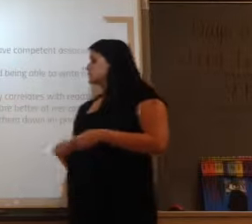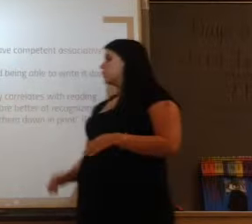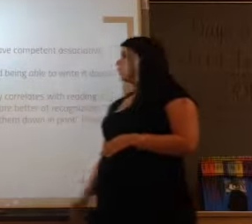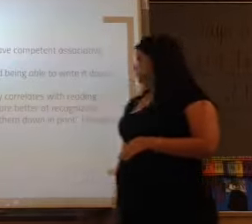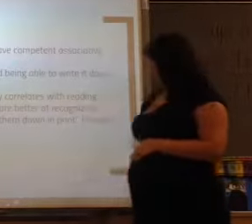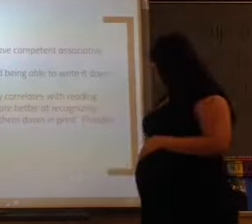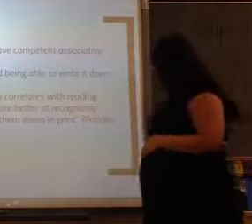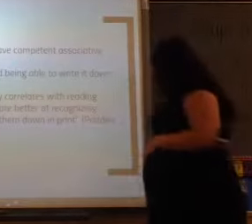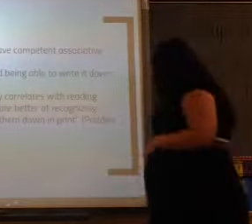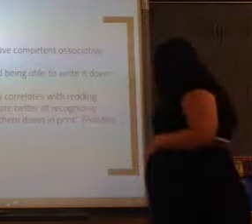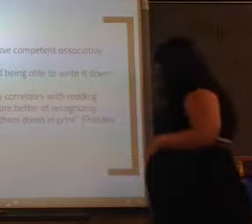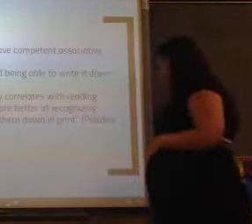whole.